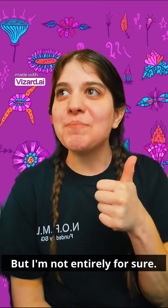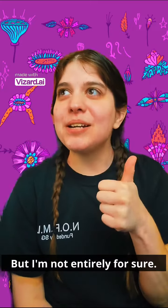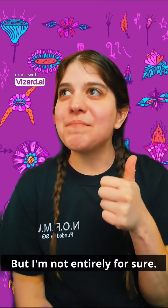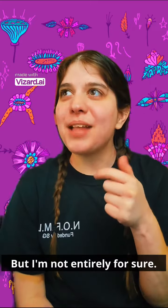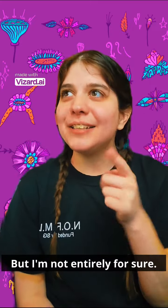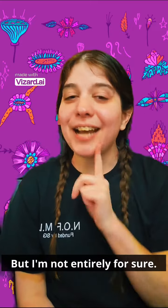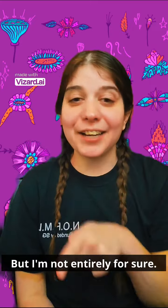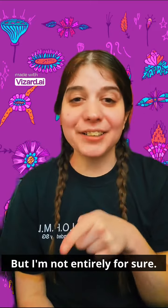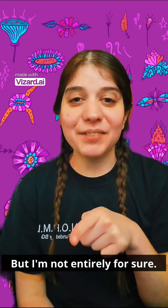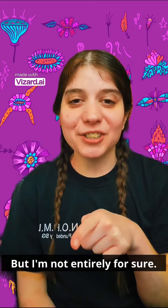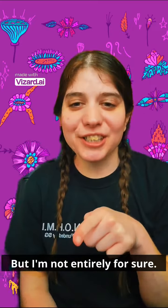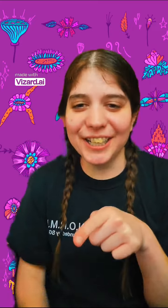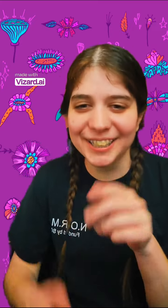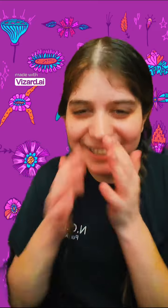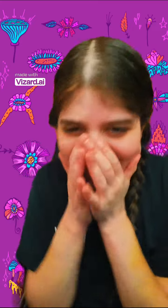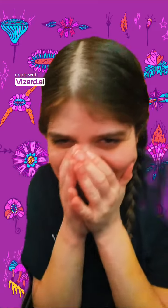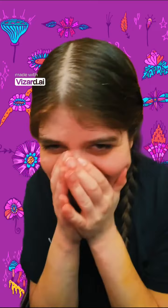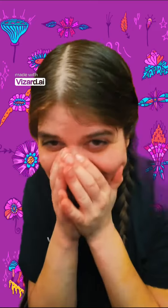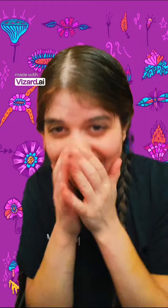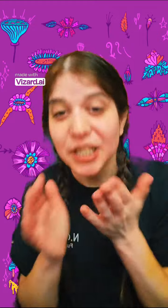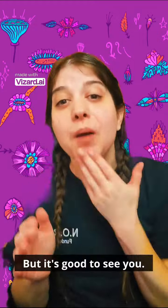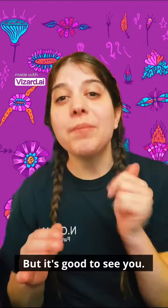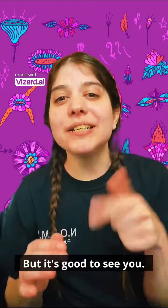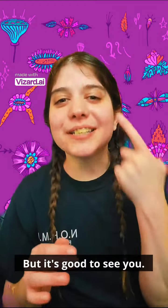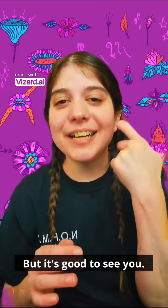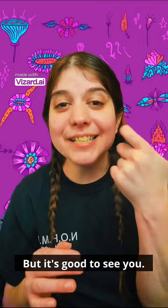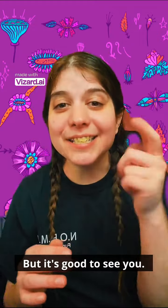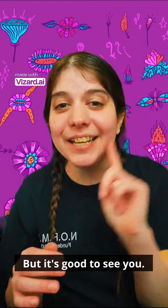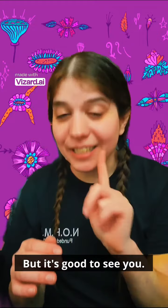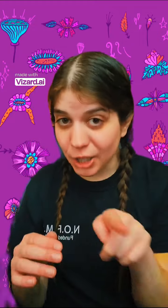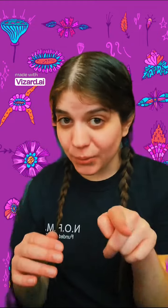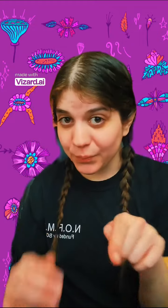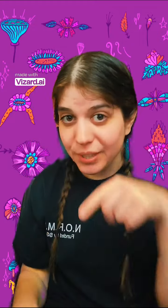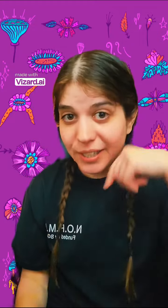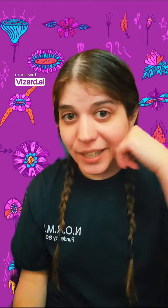I'm not entirely for sure. But it's good to see you.